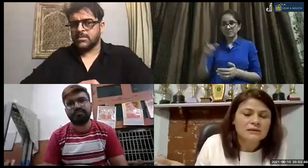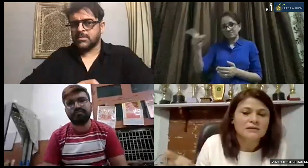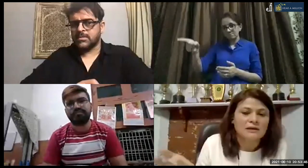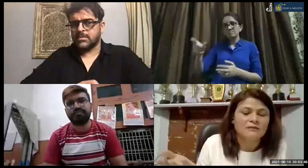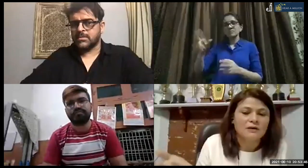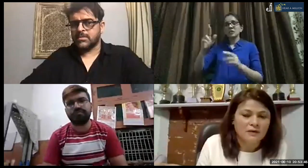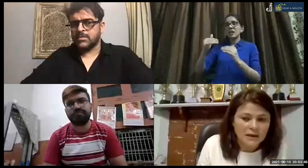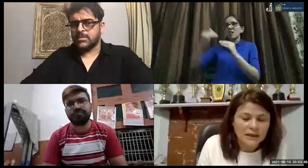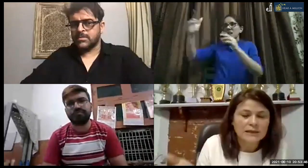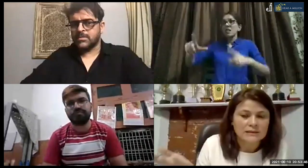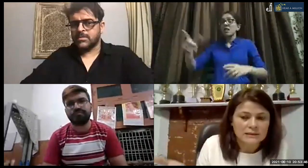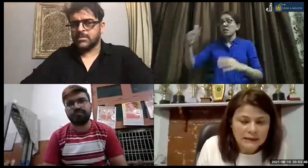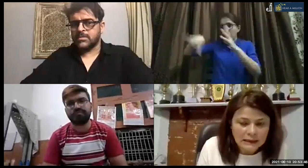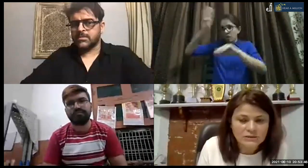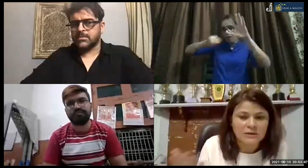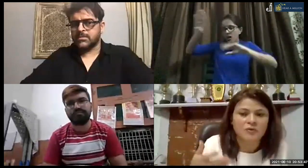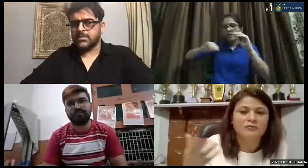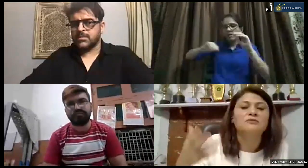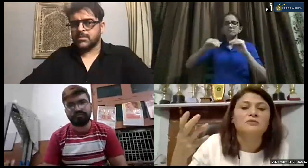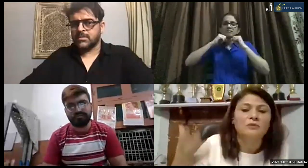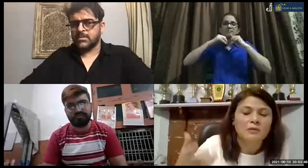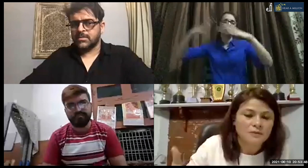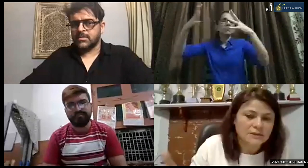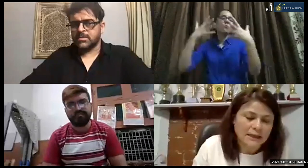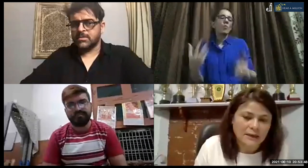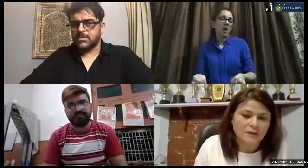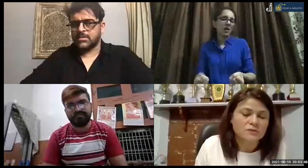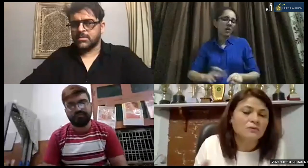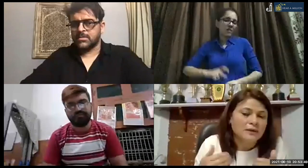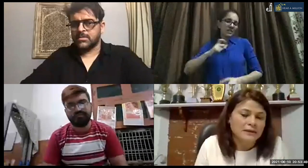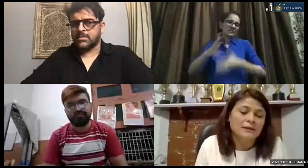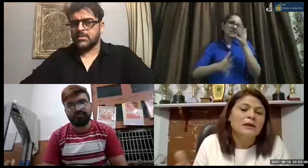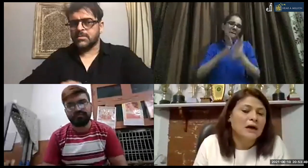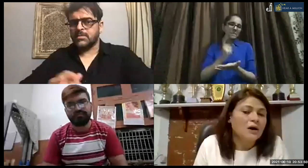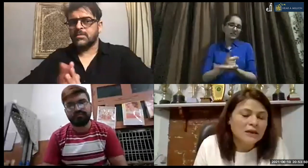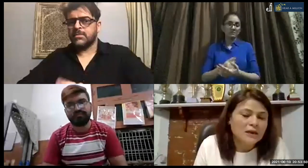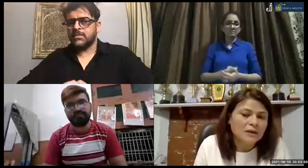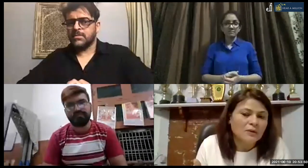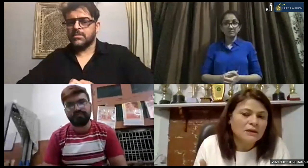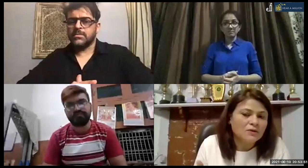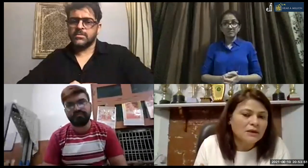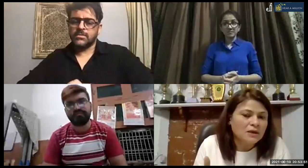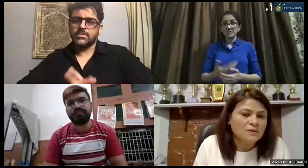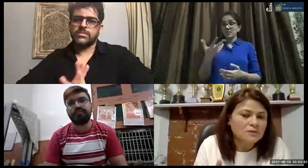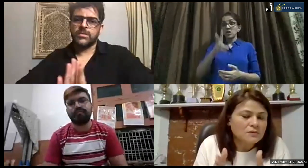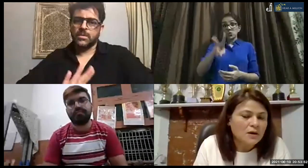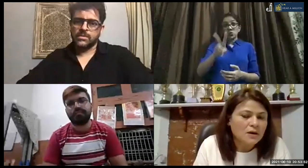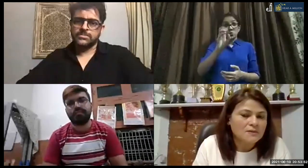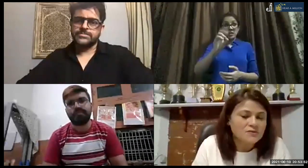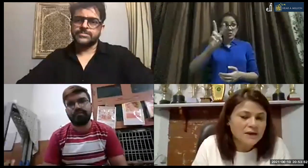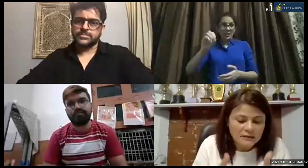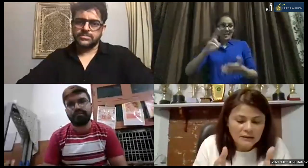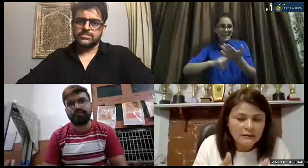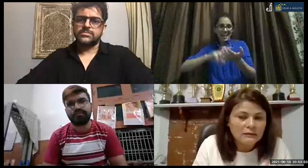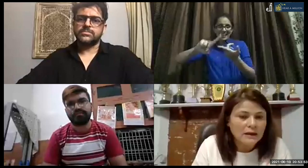certain stage and level of learning, a certain age, they prefer to know about sign language. So yes, now NEP 2020 also talks